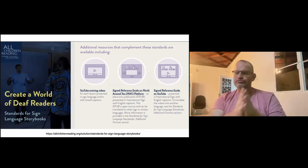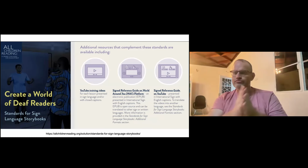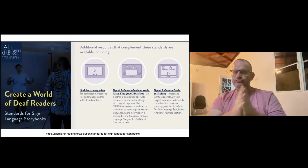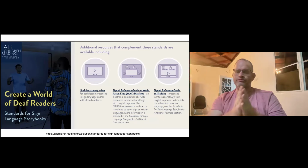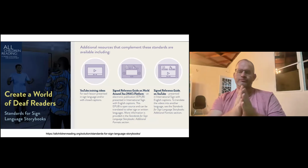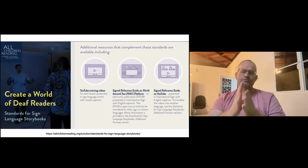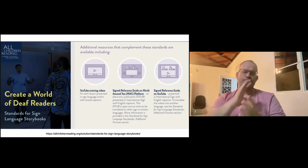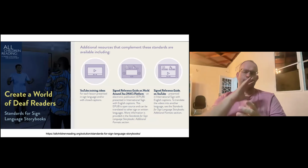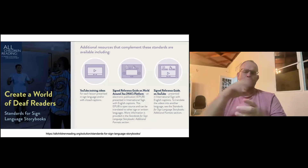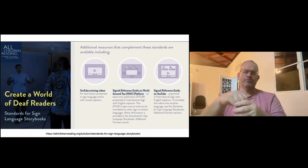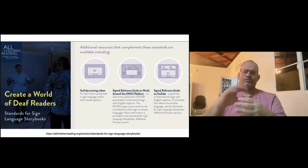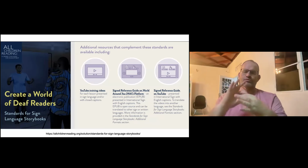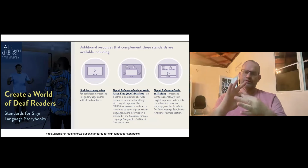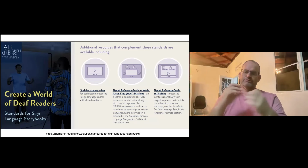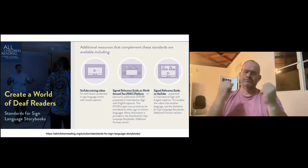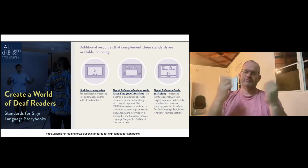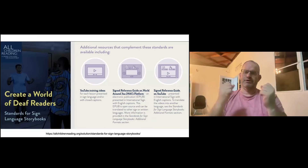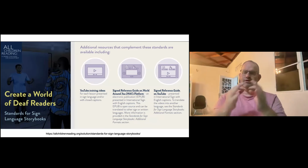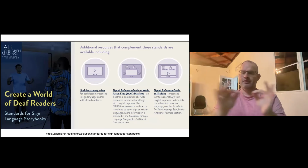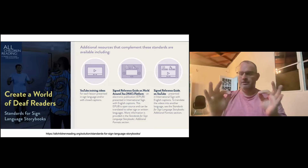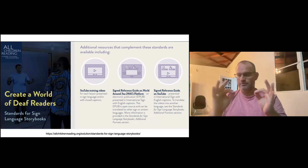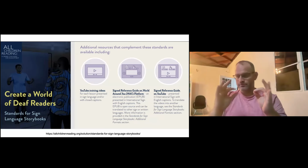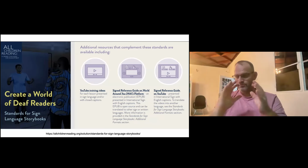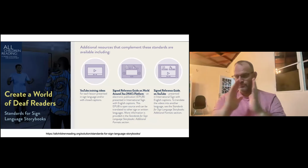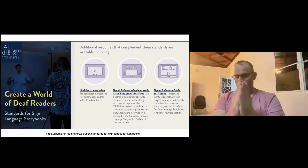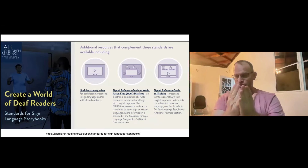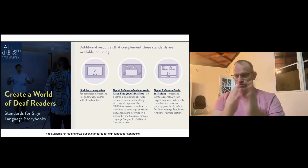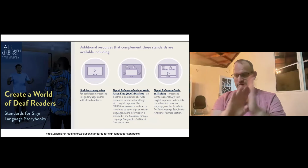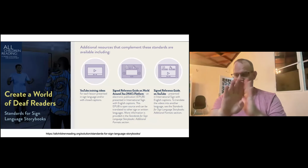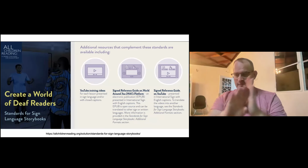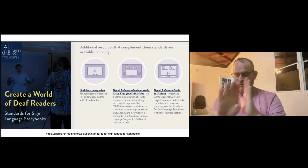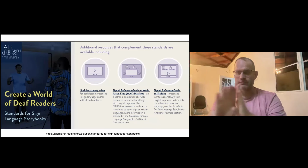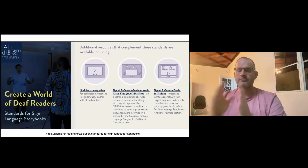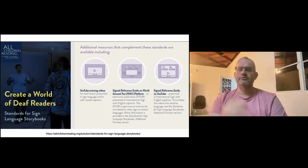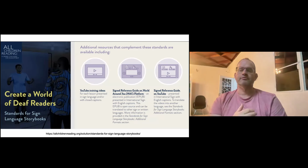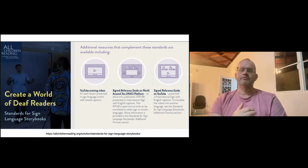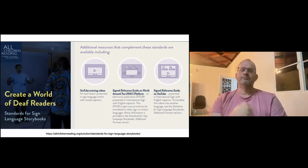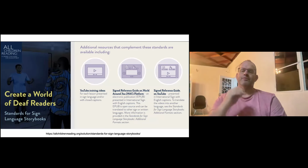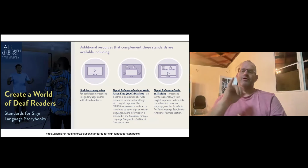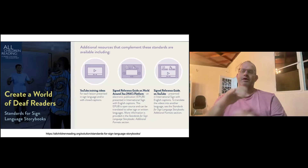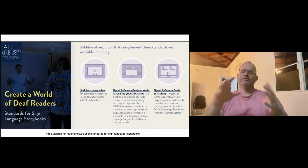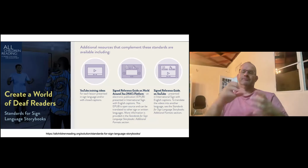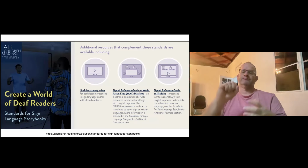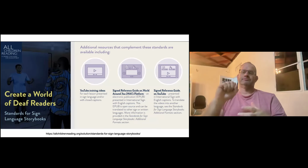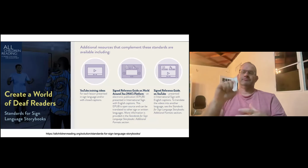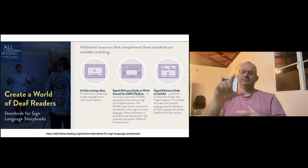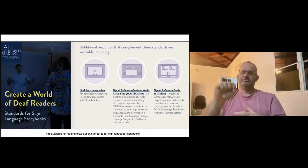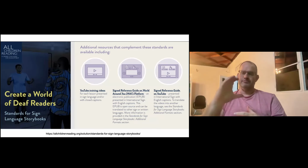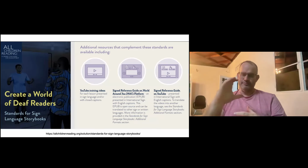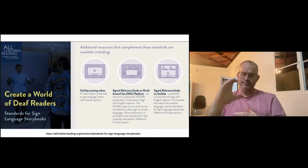USAID, and various stakeholders who were interested in engaging on sign language storybook development.